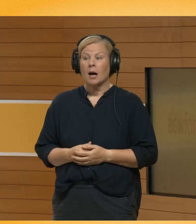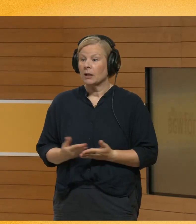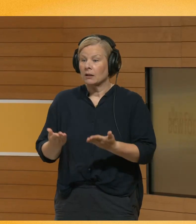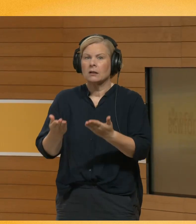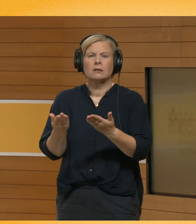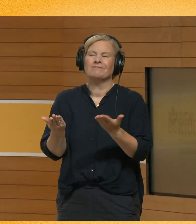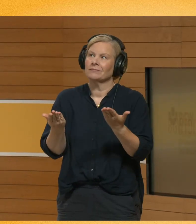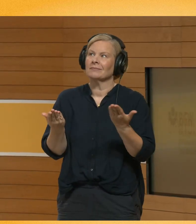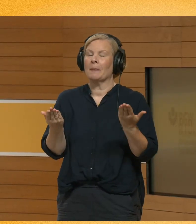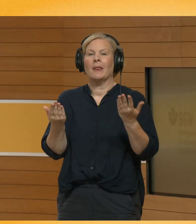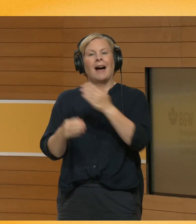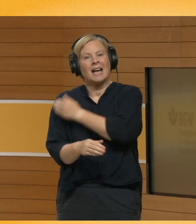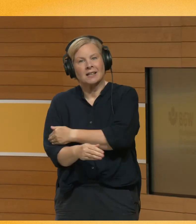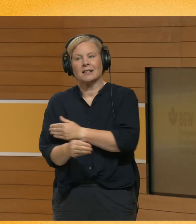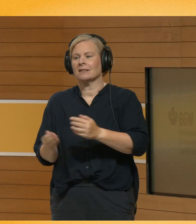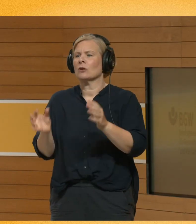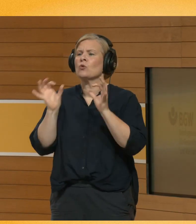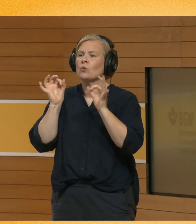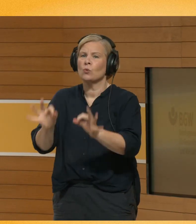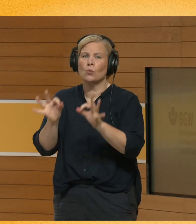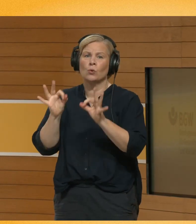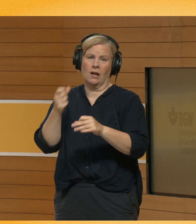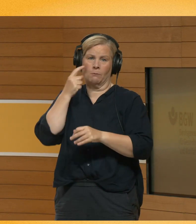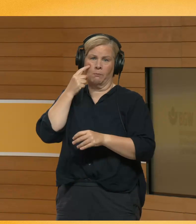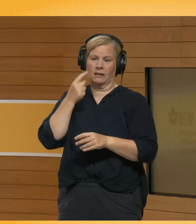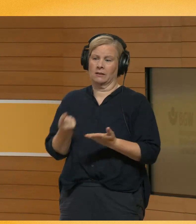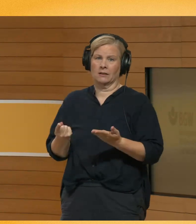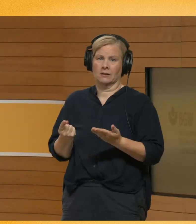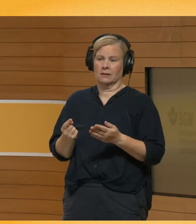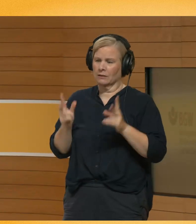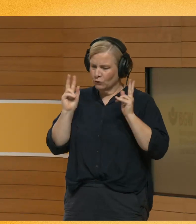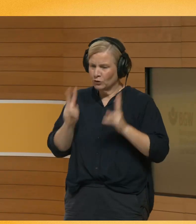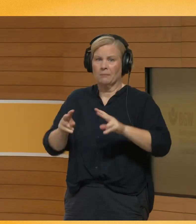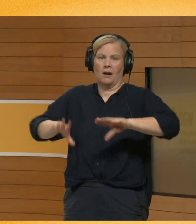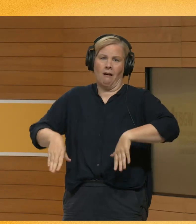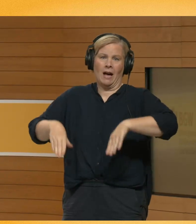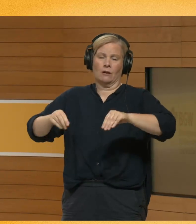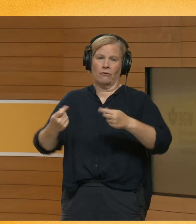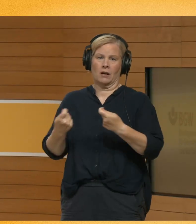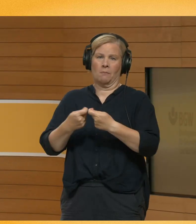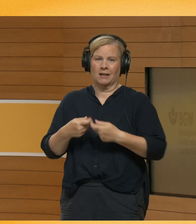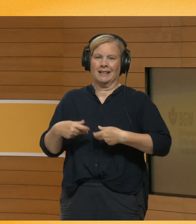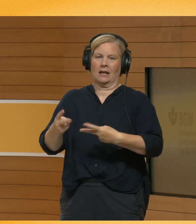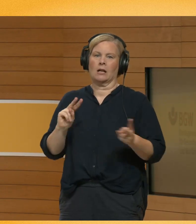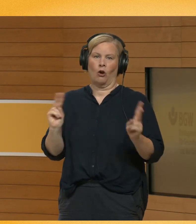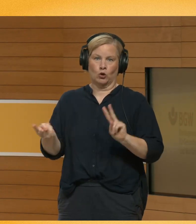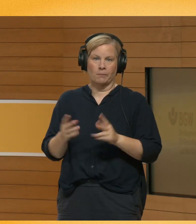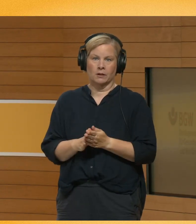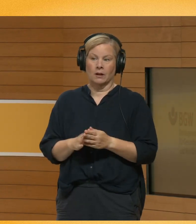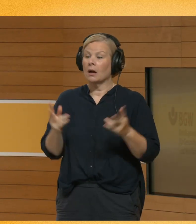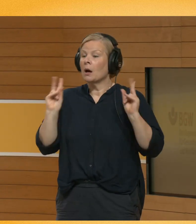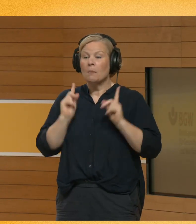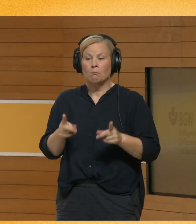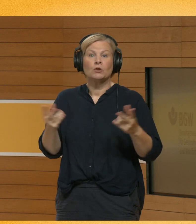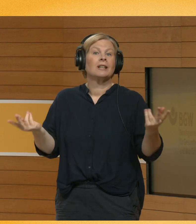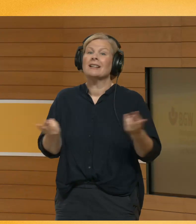was needed, desperately needed. And I suppose, yes, there's obviously cynicism, and there's